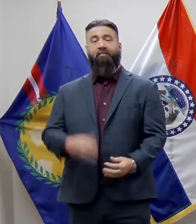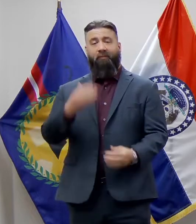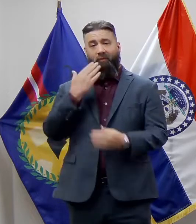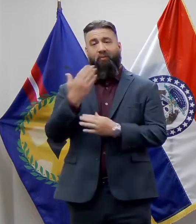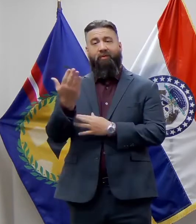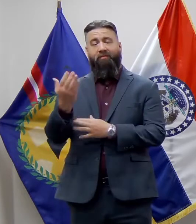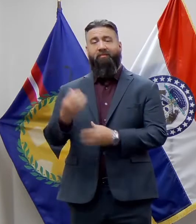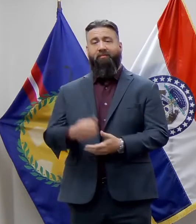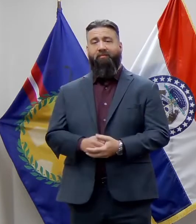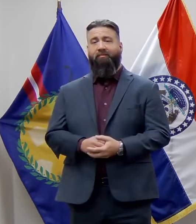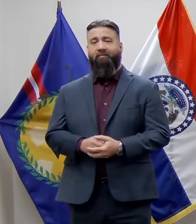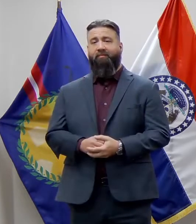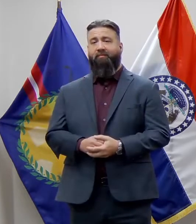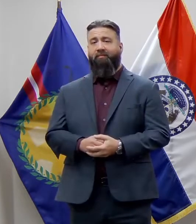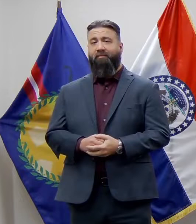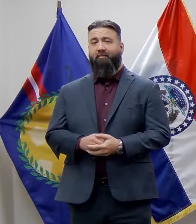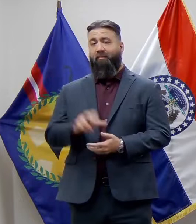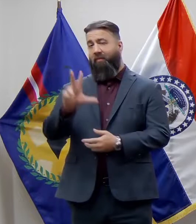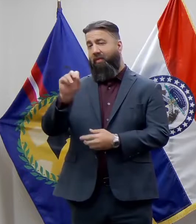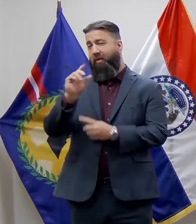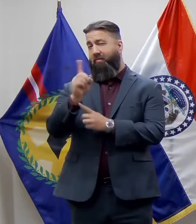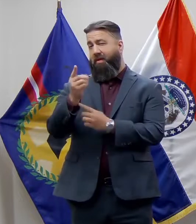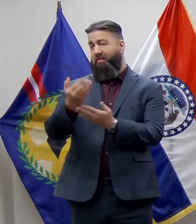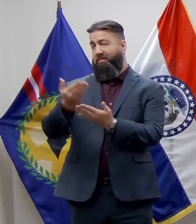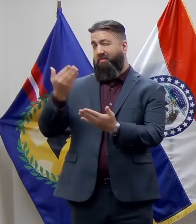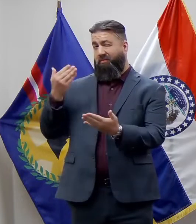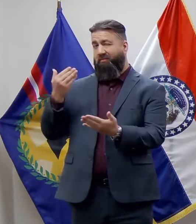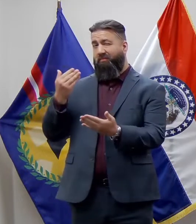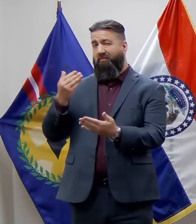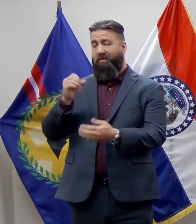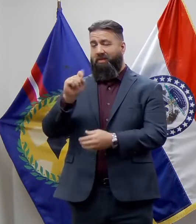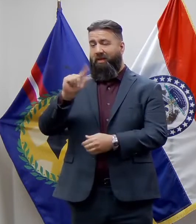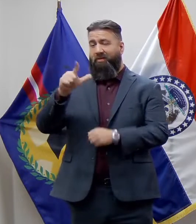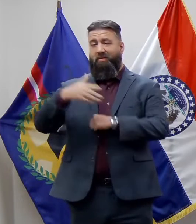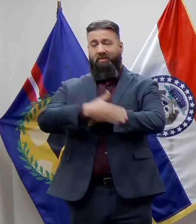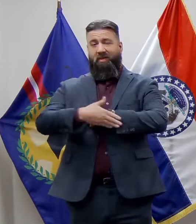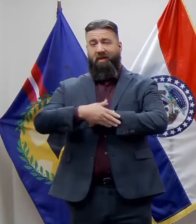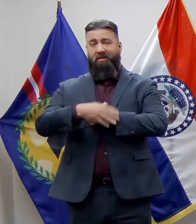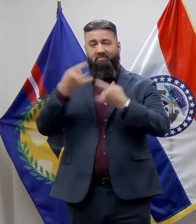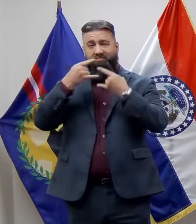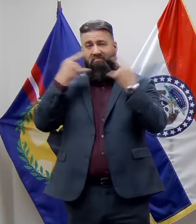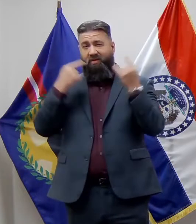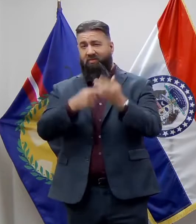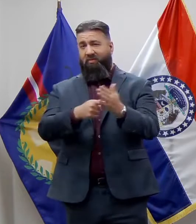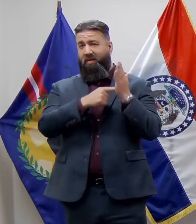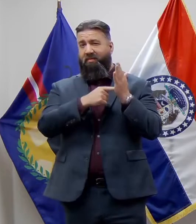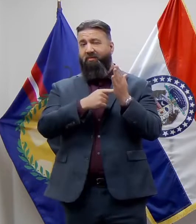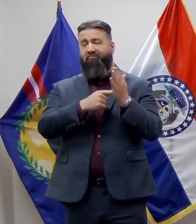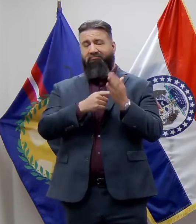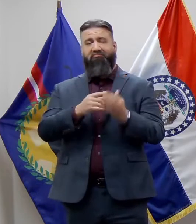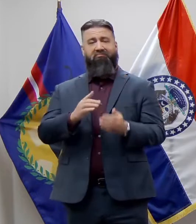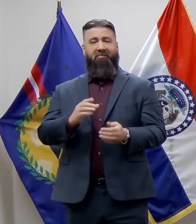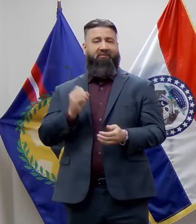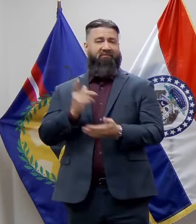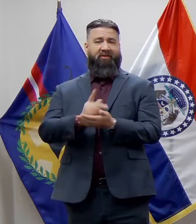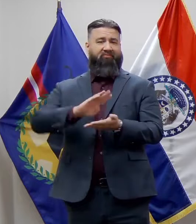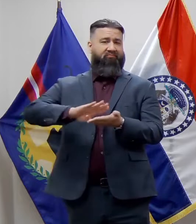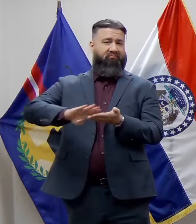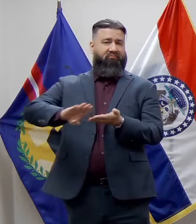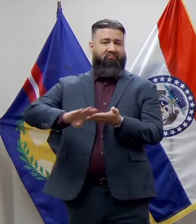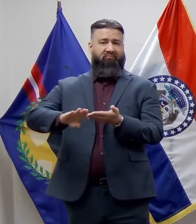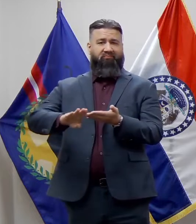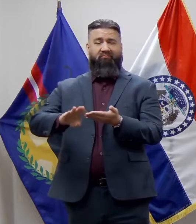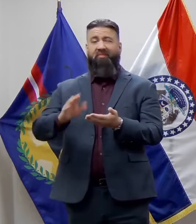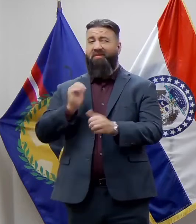Good morning. 30 minutes ago, St. Louis County's mask mandate was officially lifted after being in place for nearly